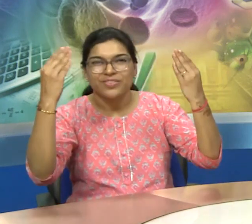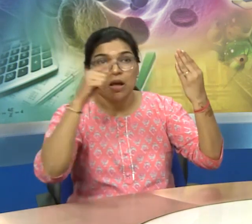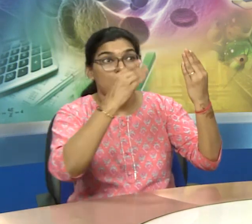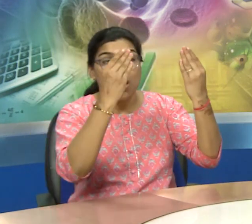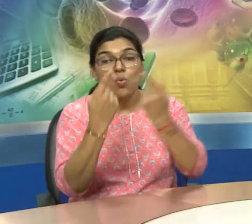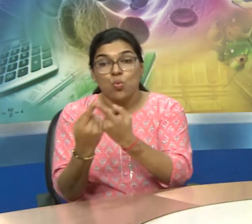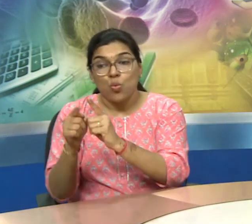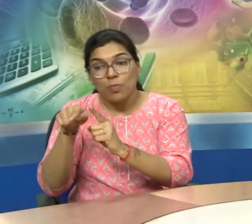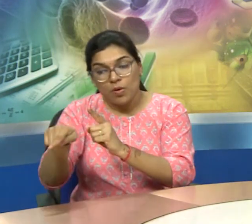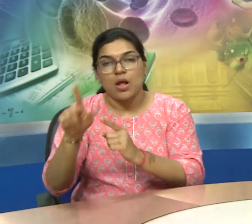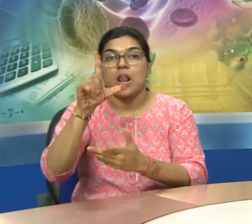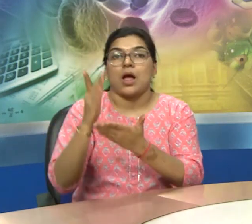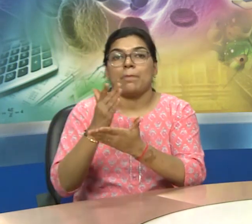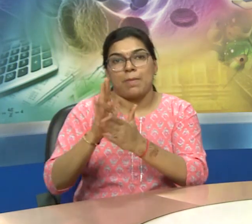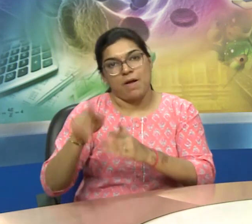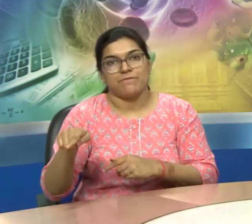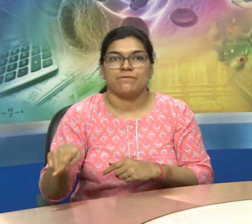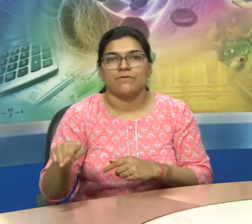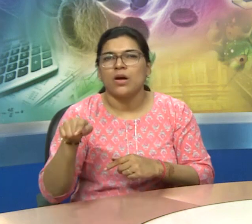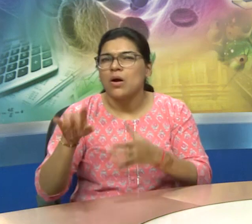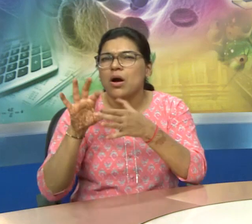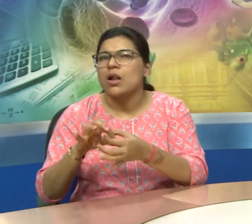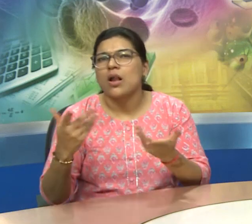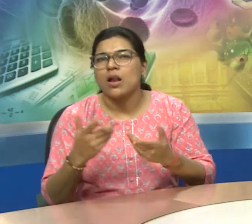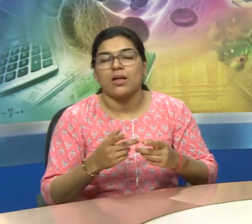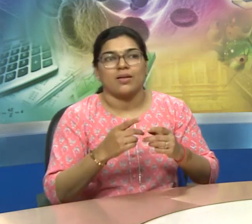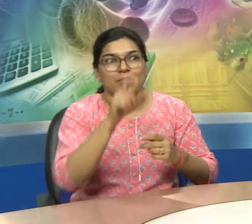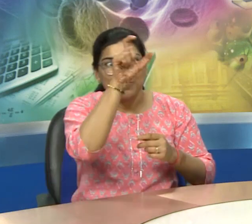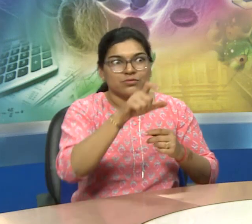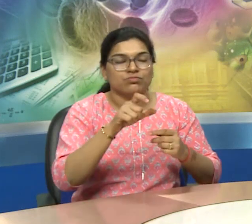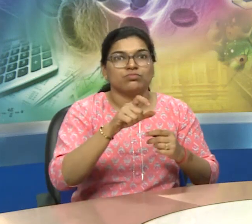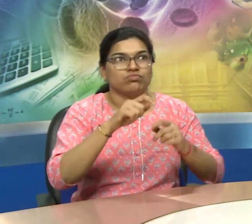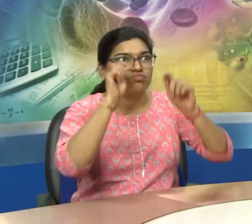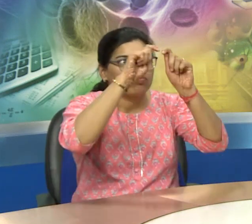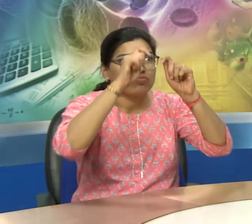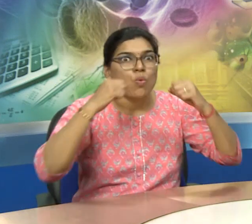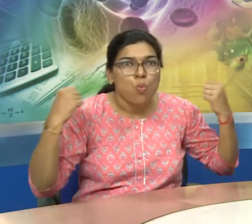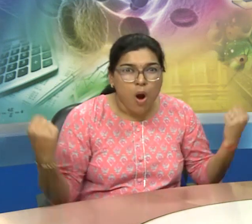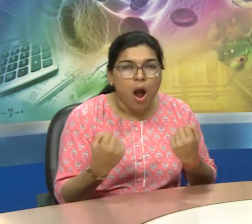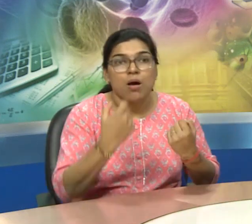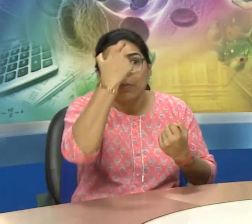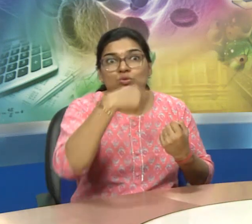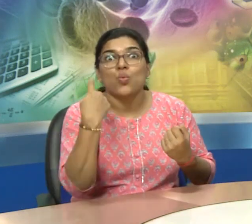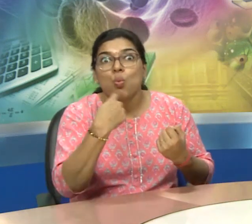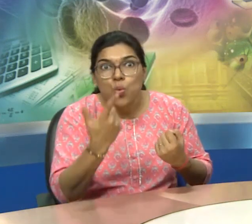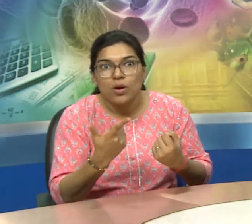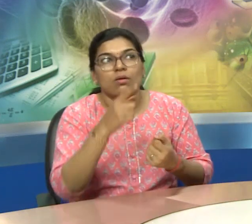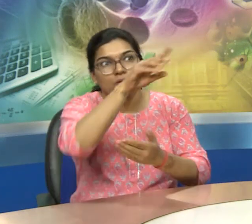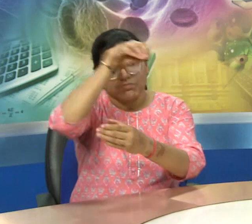informations are there in the books. Who was a king, at what time, when was his kingdom